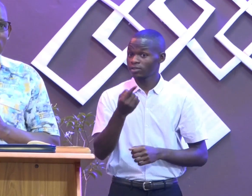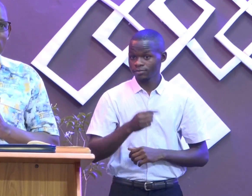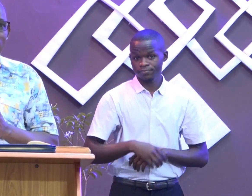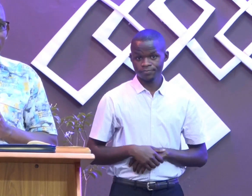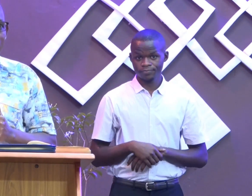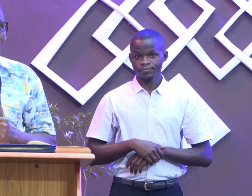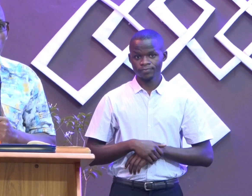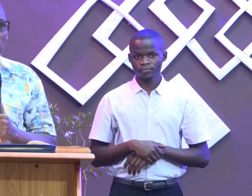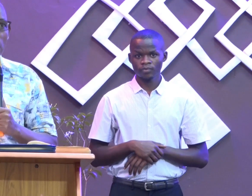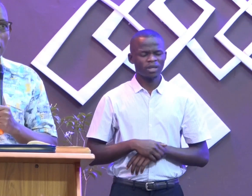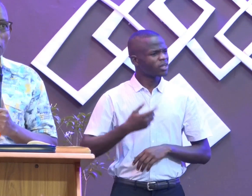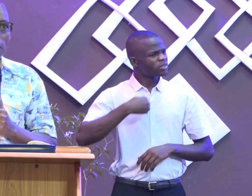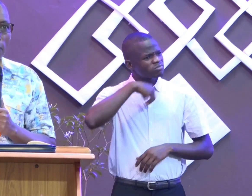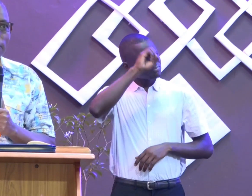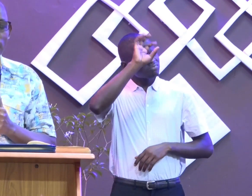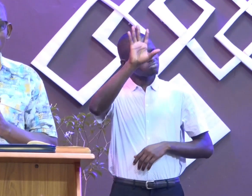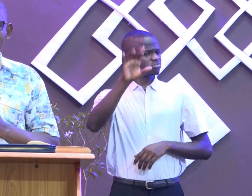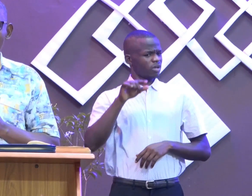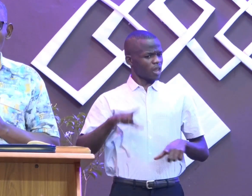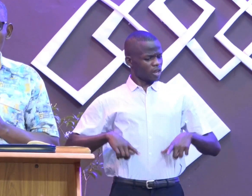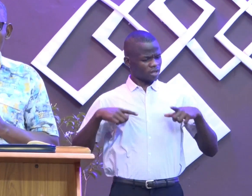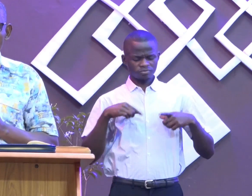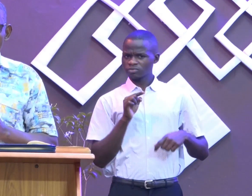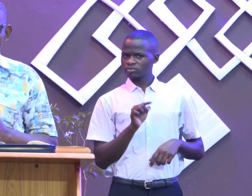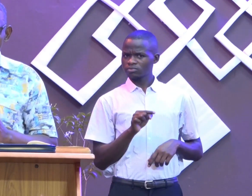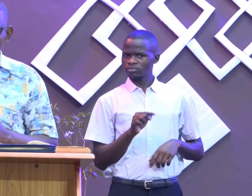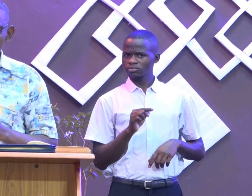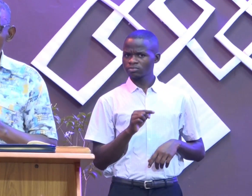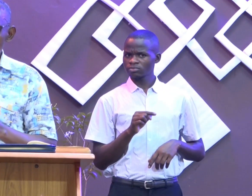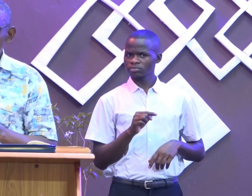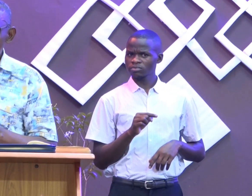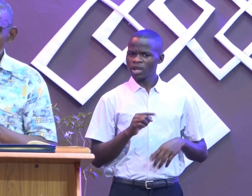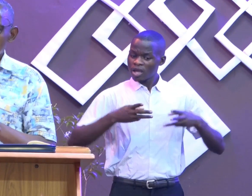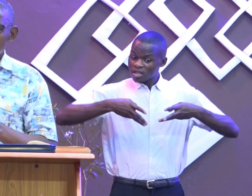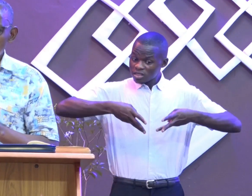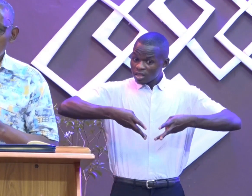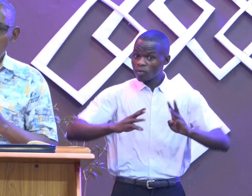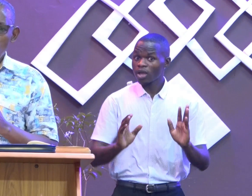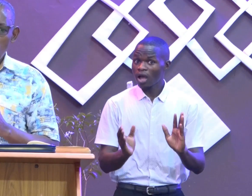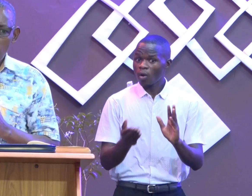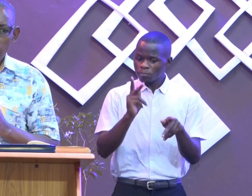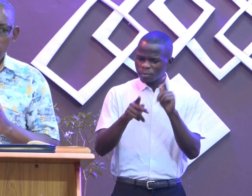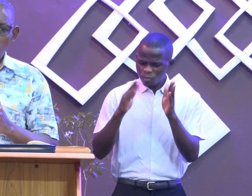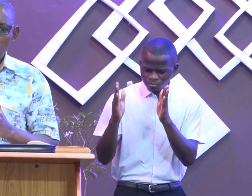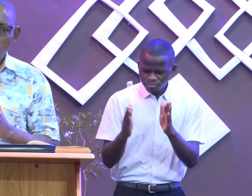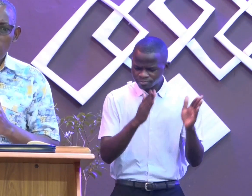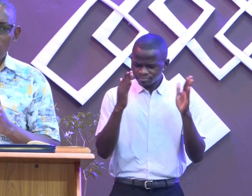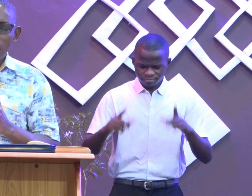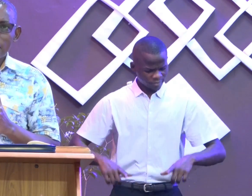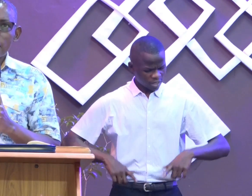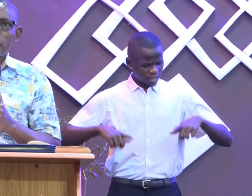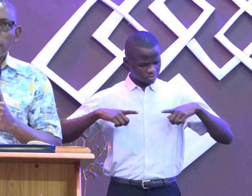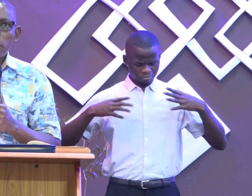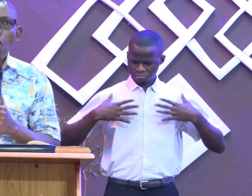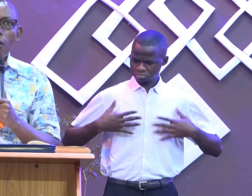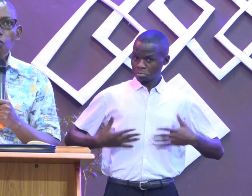This is what he said. Neewuunya obulamu buno. I marvel this life. Abantu engeri gye baplaningiramu obulamu obw'omubiri bulinga obulaga